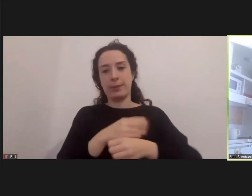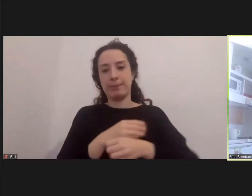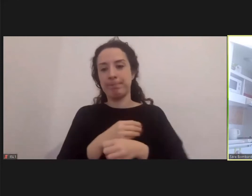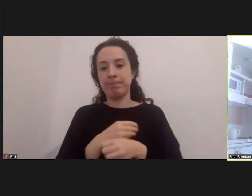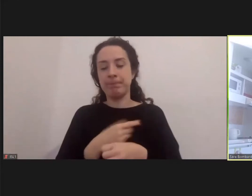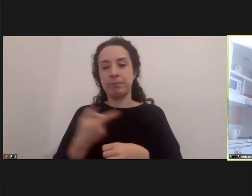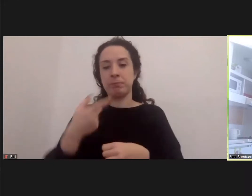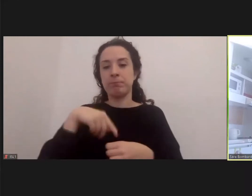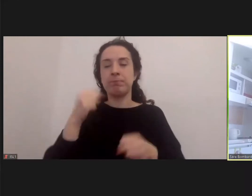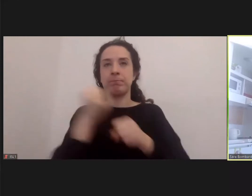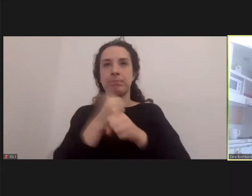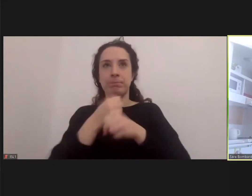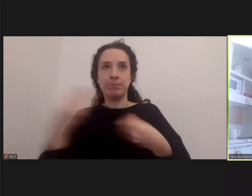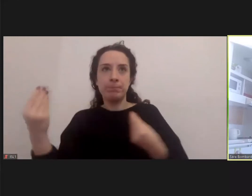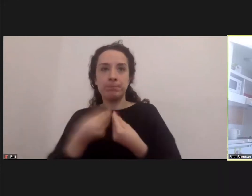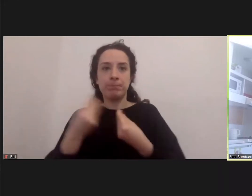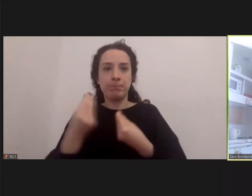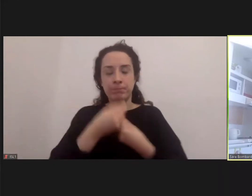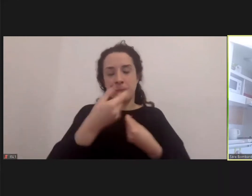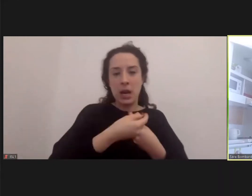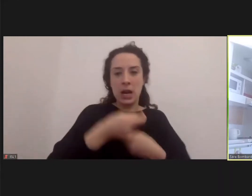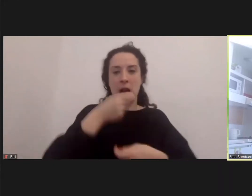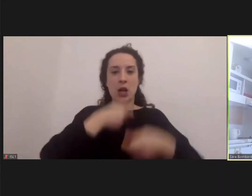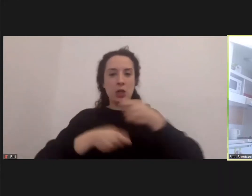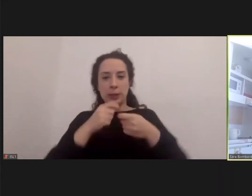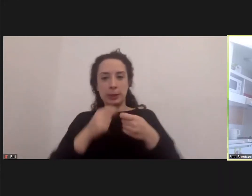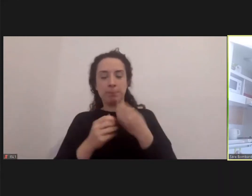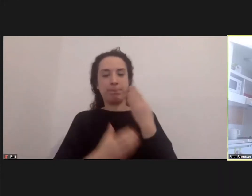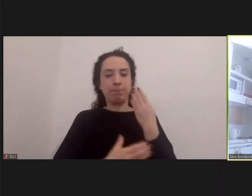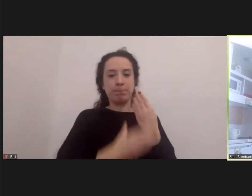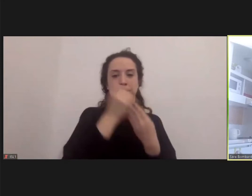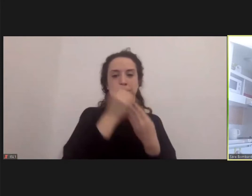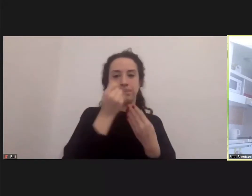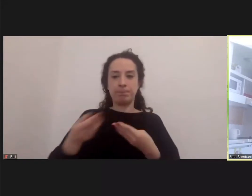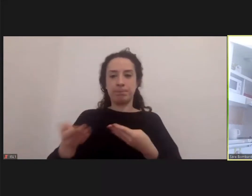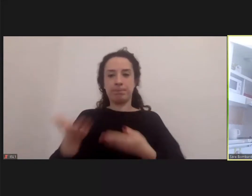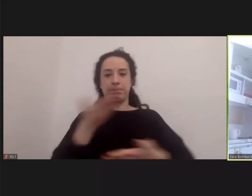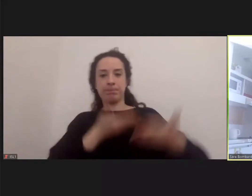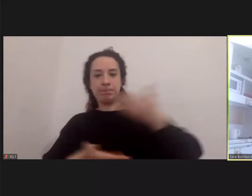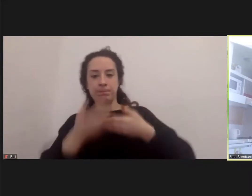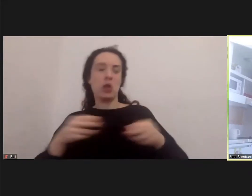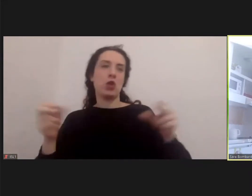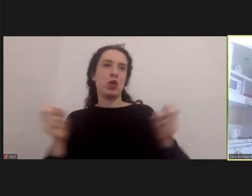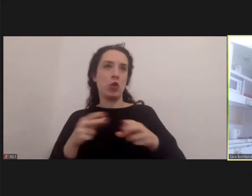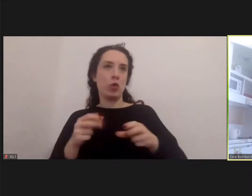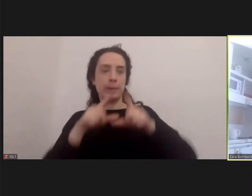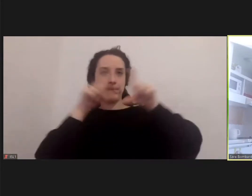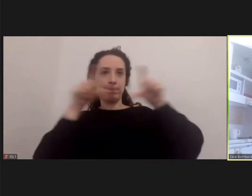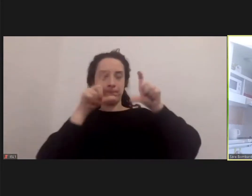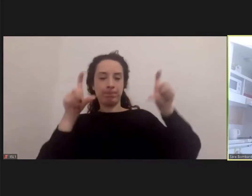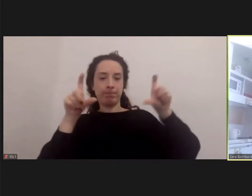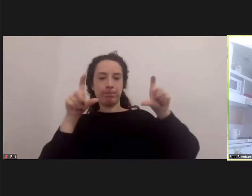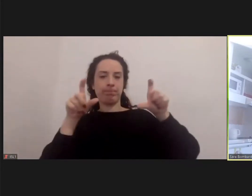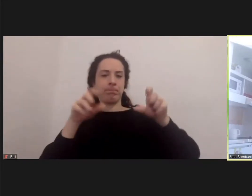mutuals, associations, foundations, social enterprises, among other